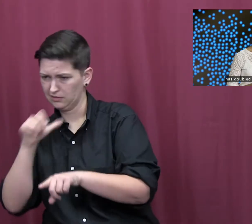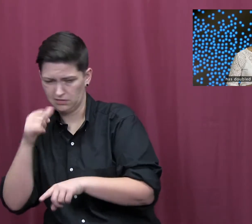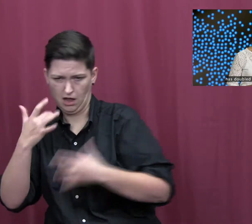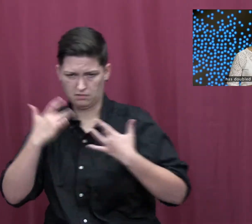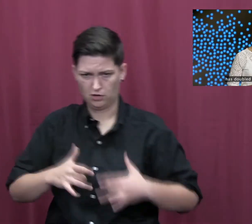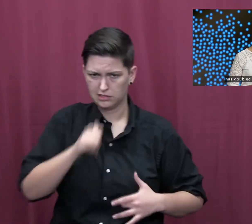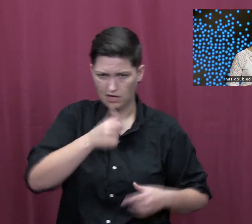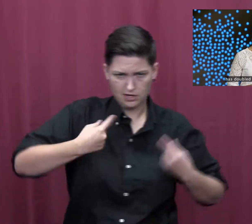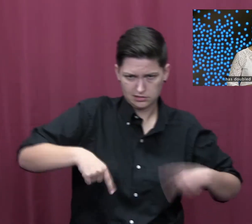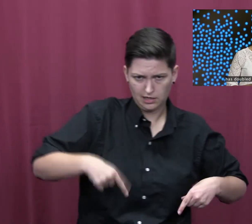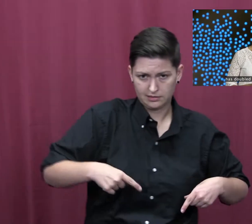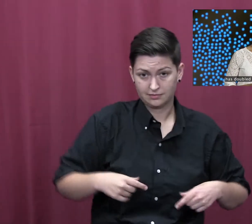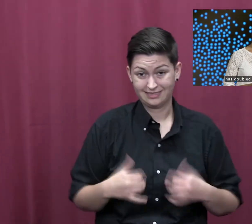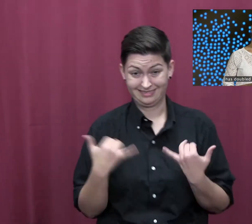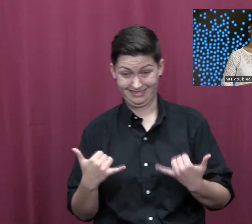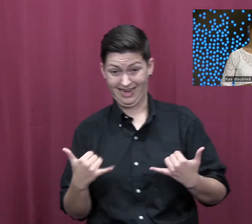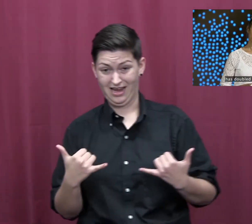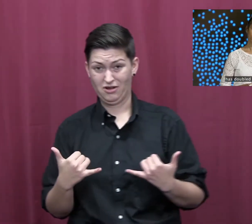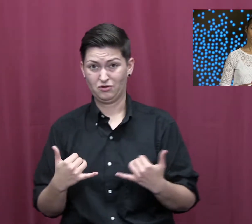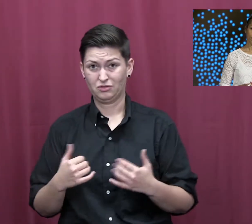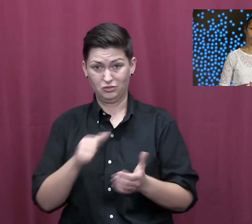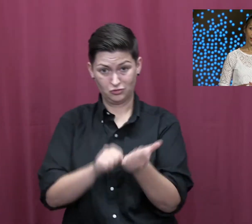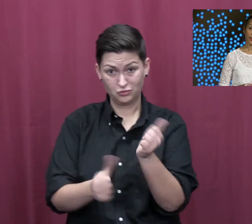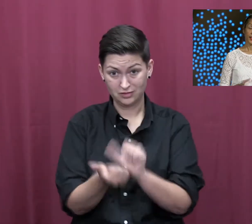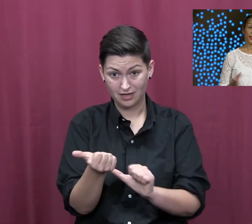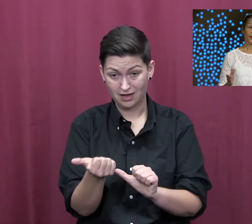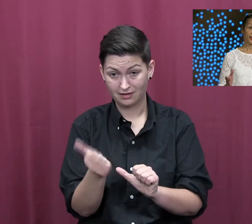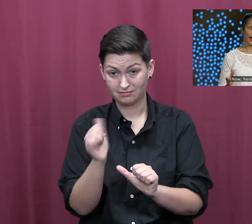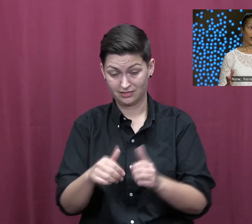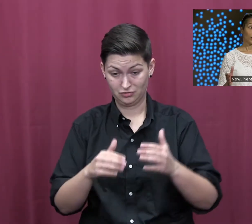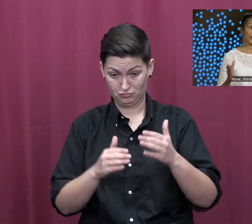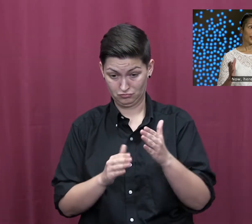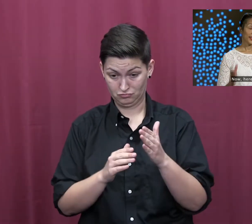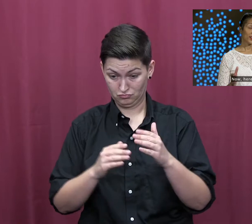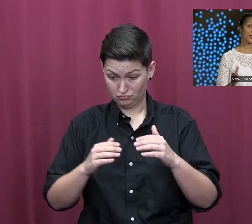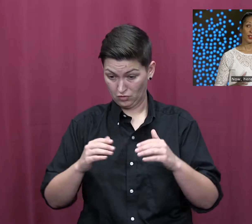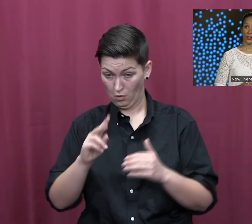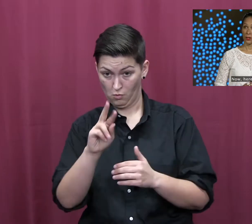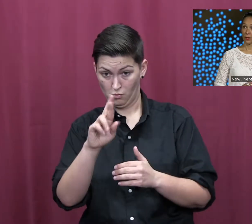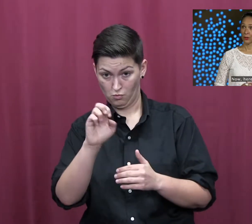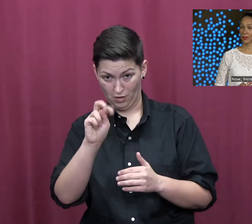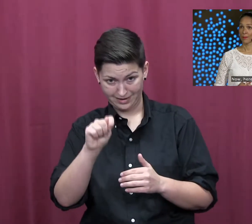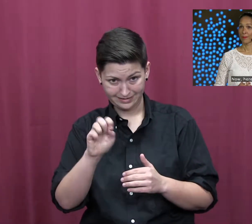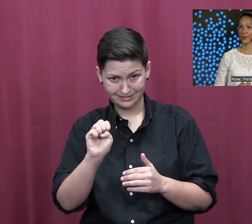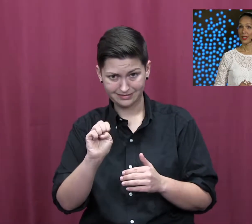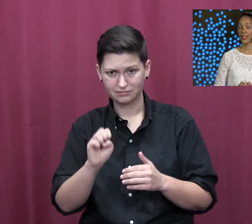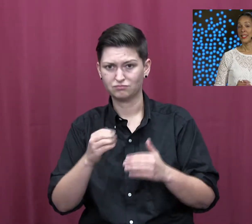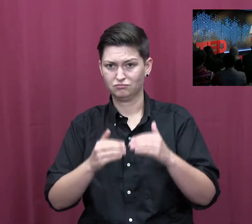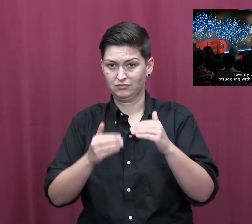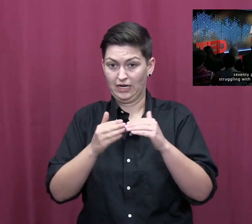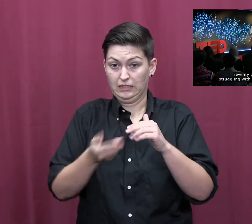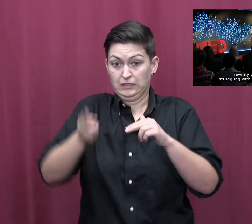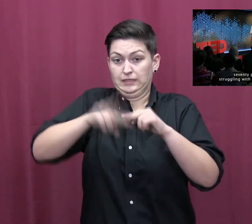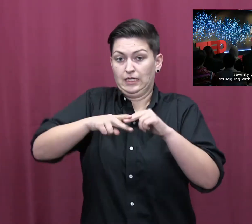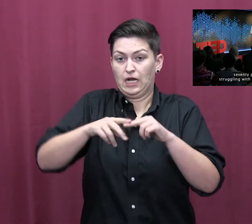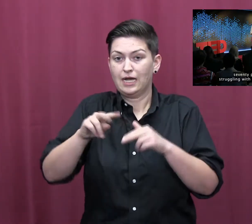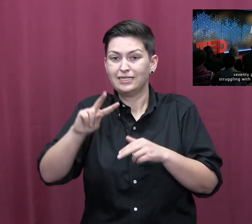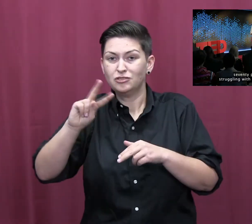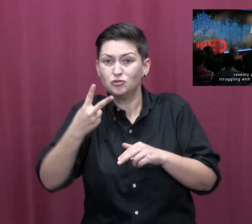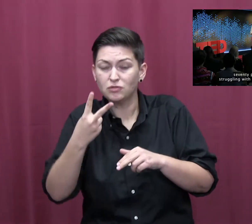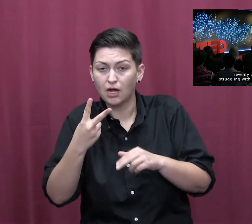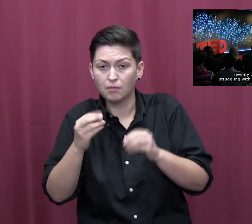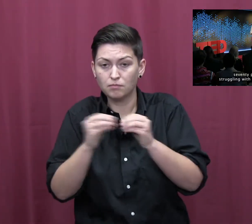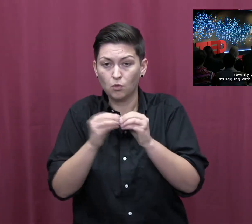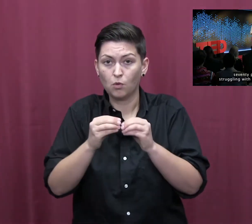has doubled in the past 20 years. Now, here's the good news. 70% of